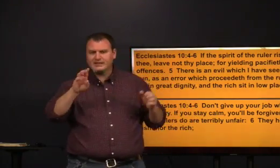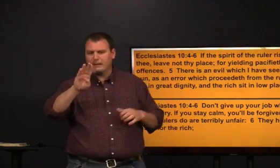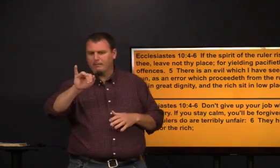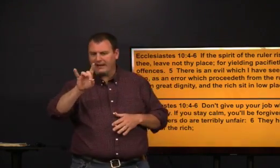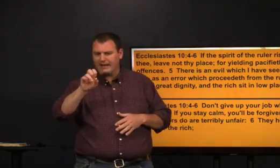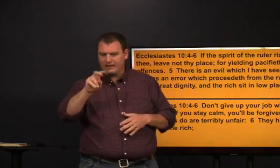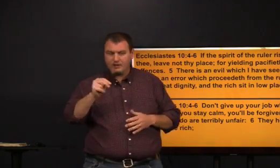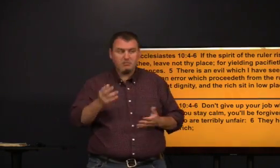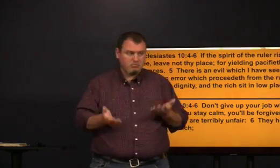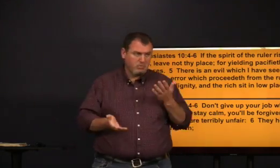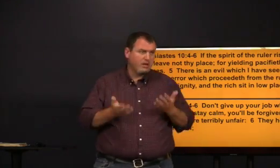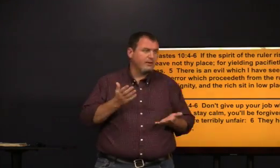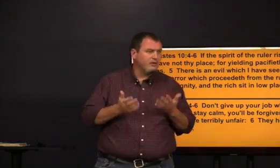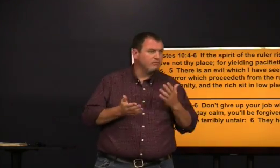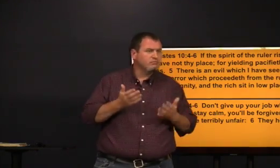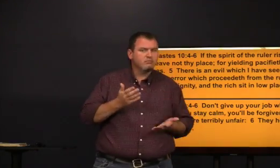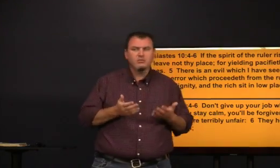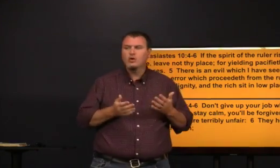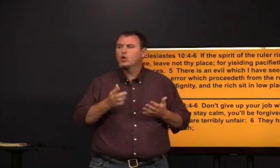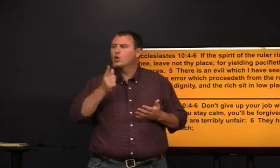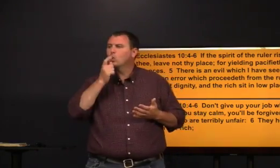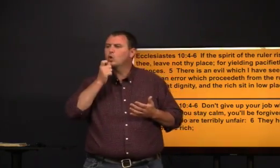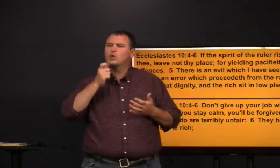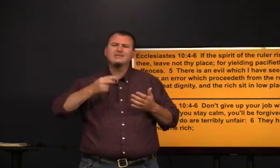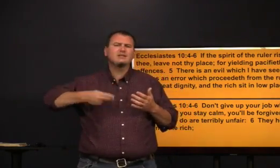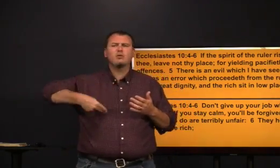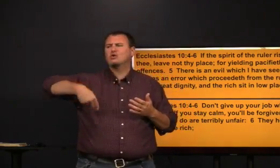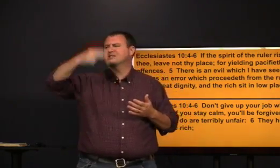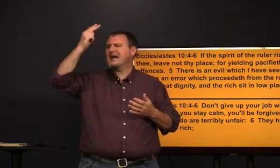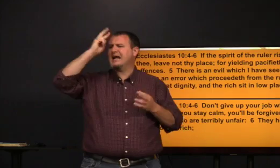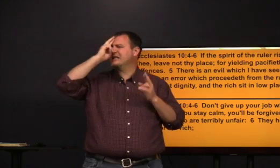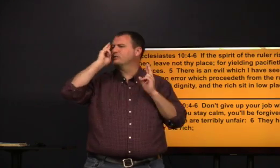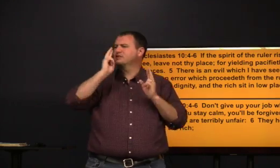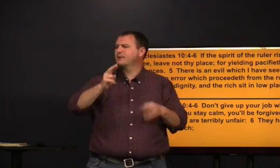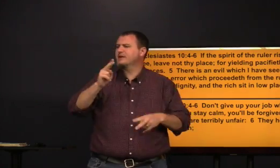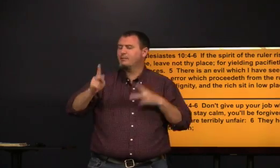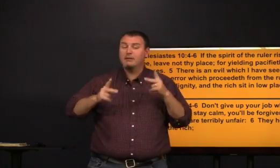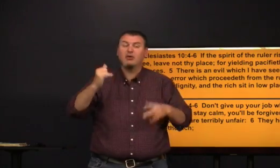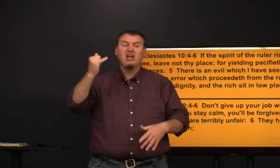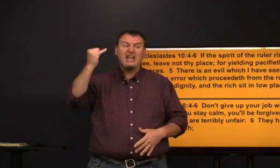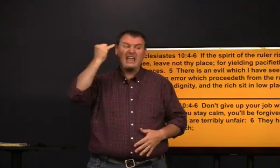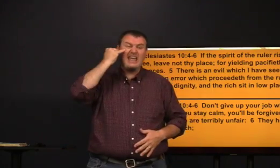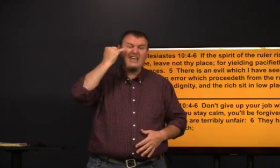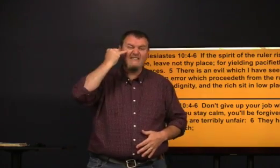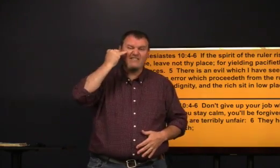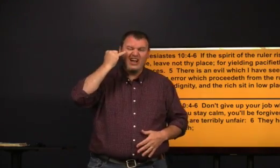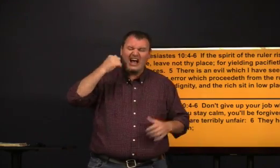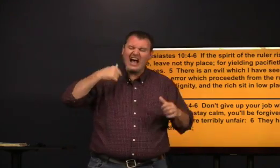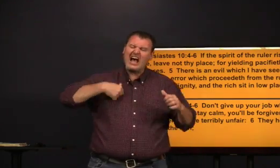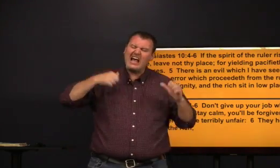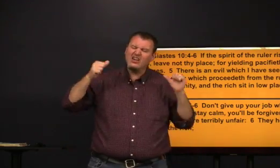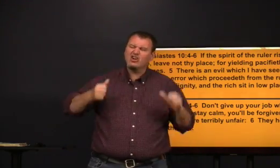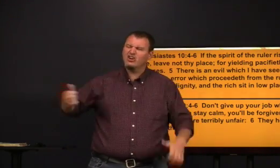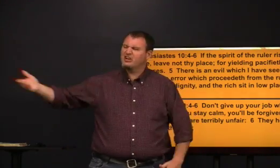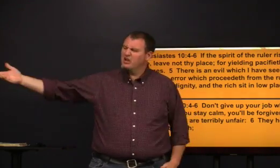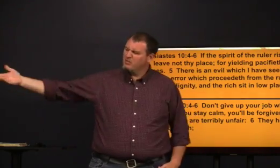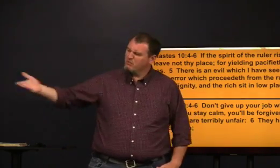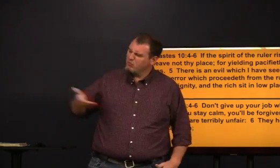President Biden, maybe. Who is the most highly respected people? If I could